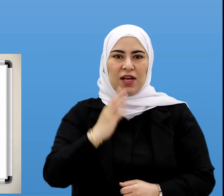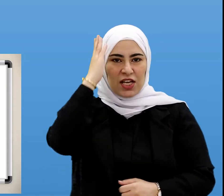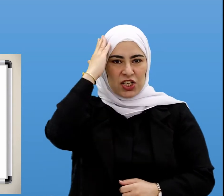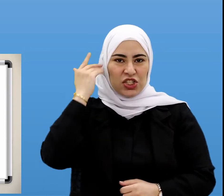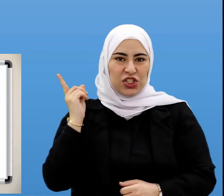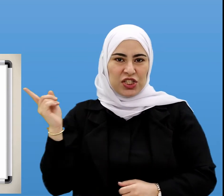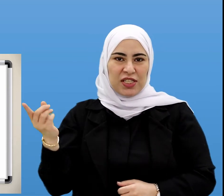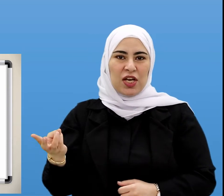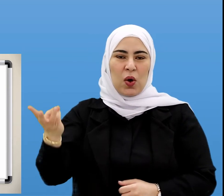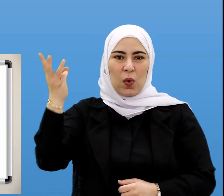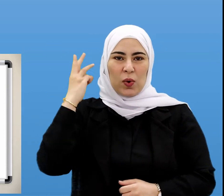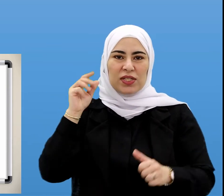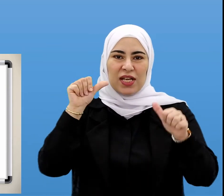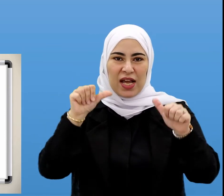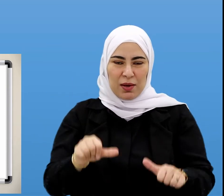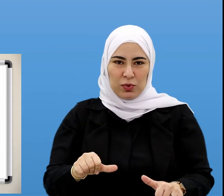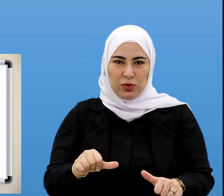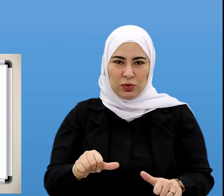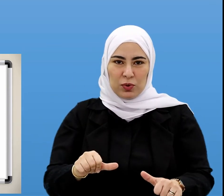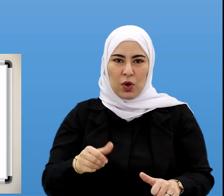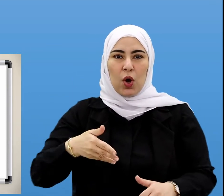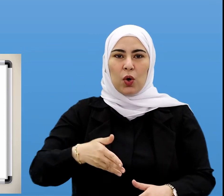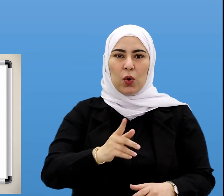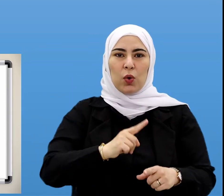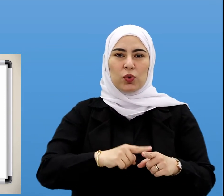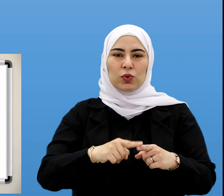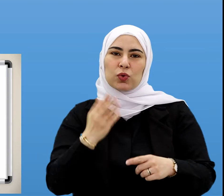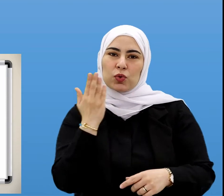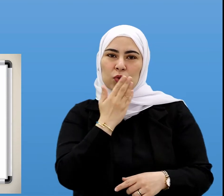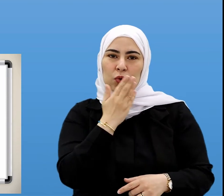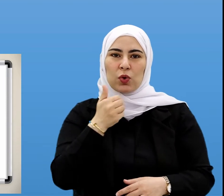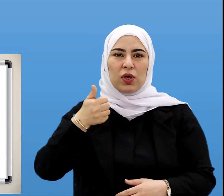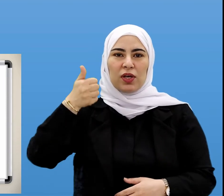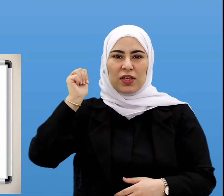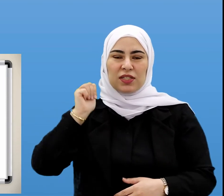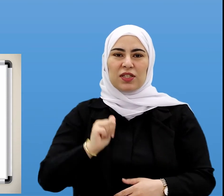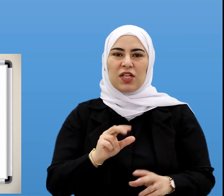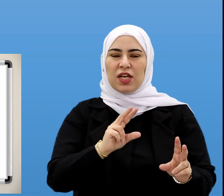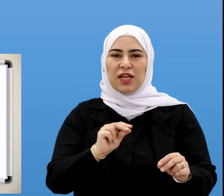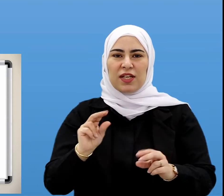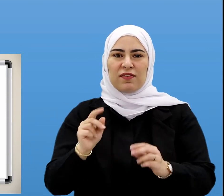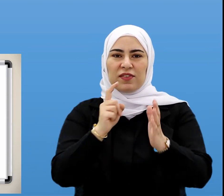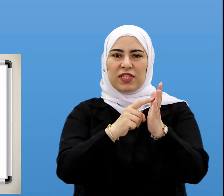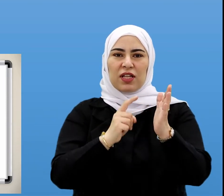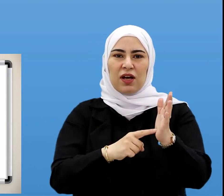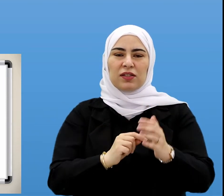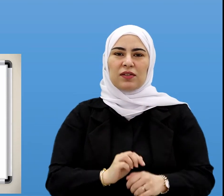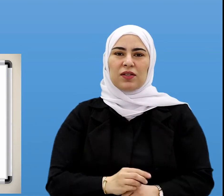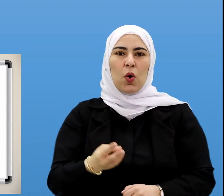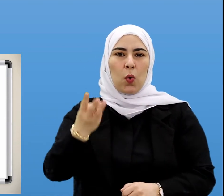to school yesterday. Notice that we also followed the rule. Was